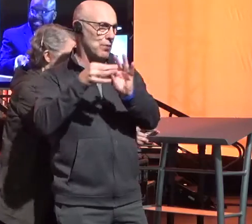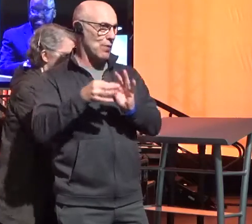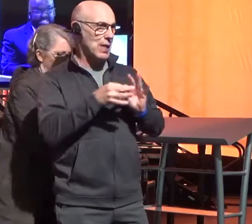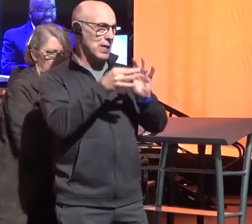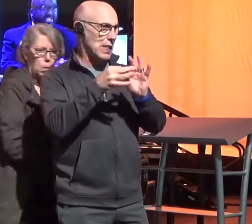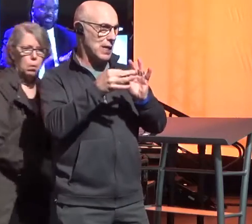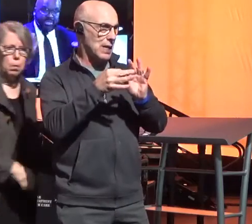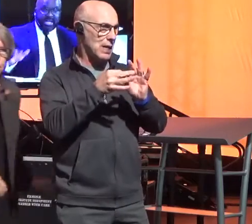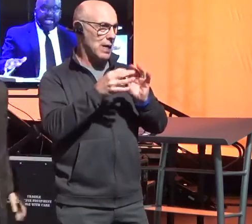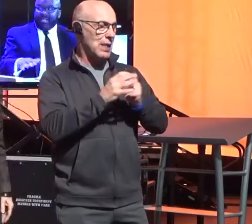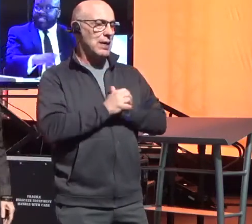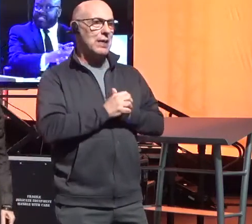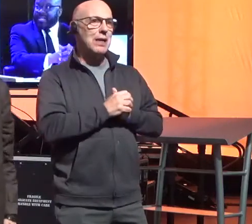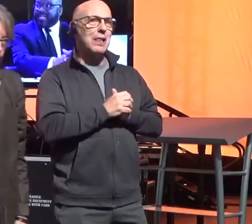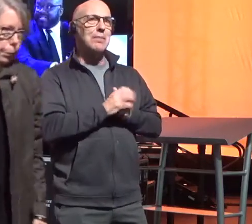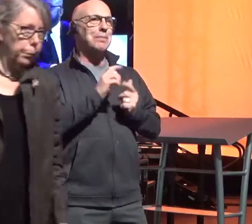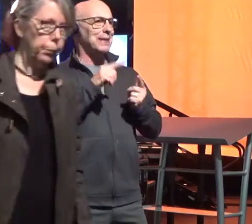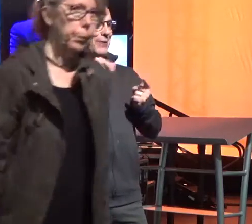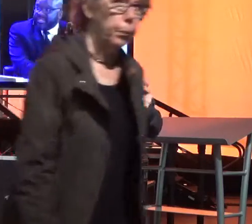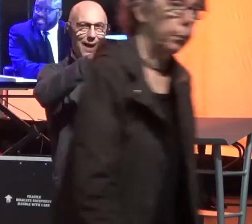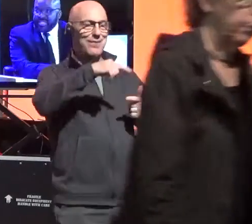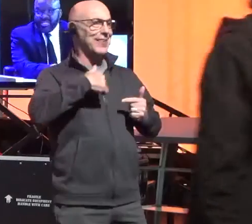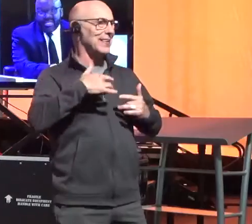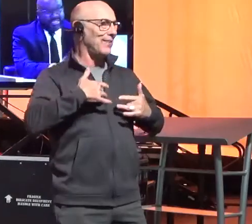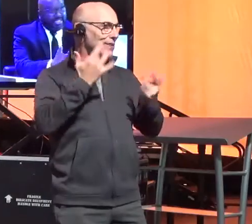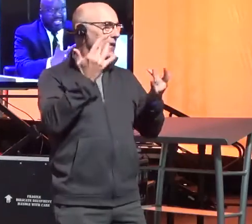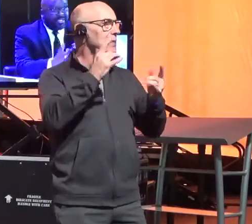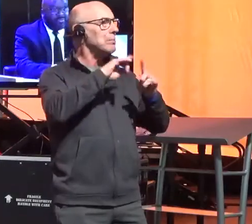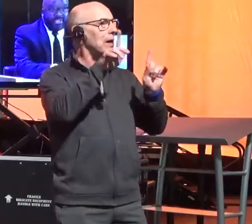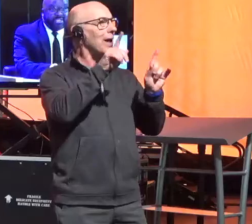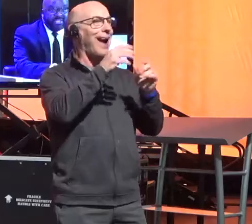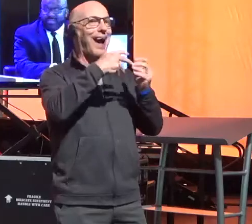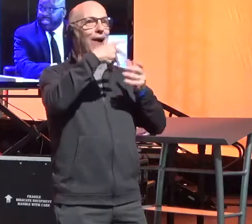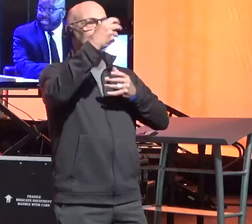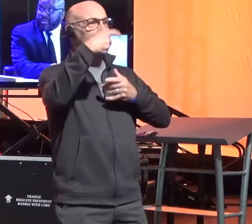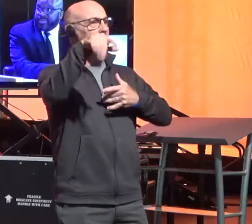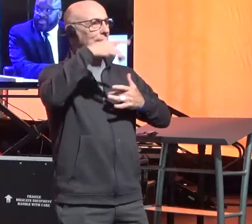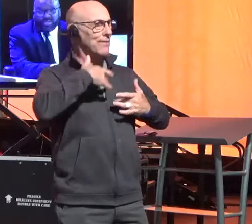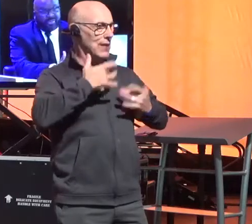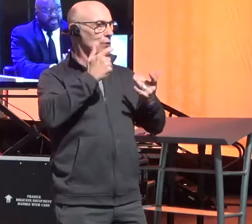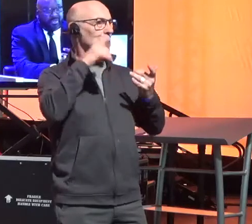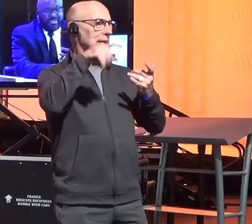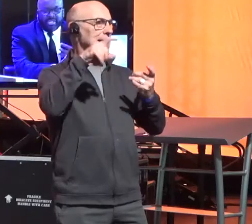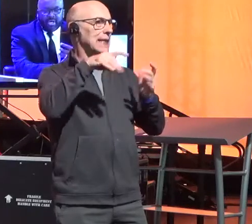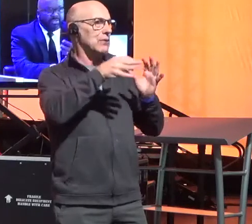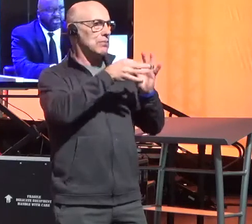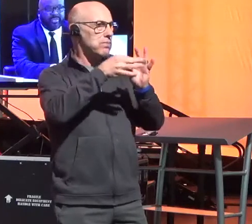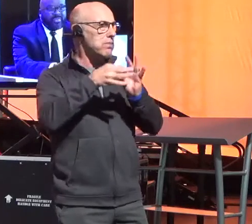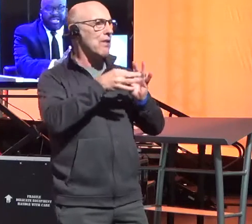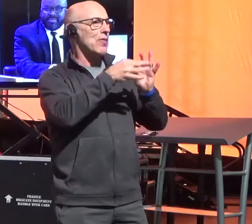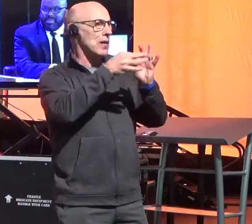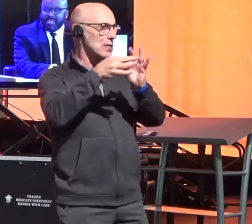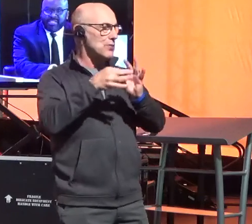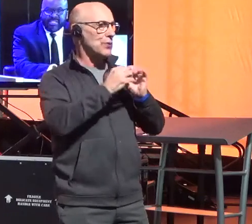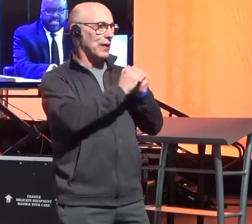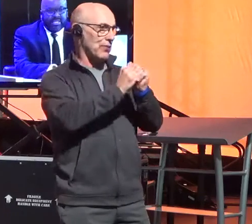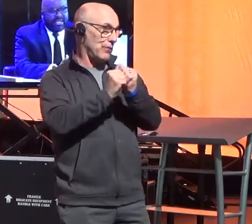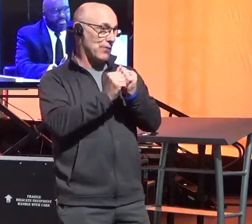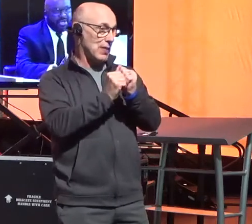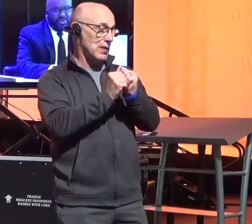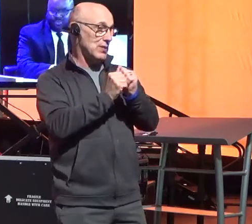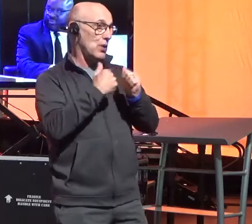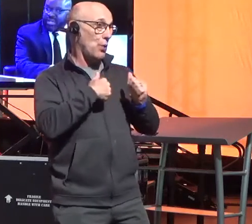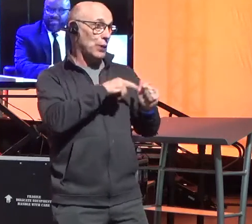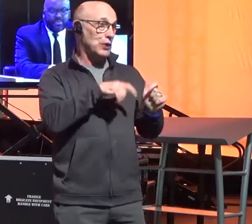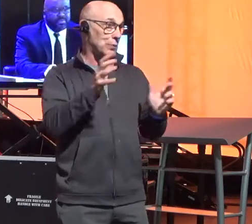behind these events, beyond these kinds of events, I think that's a reason to be encouraged. Over the past months in